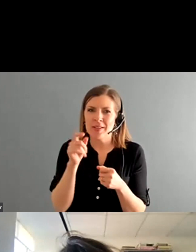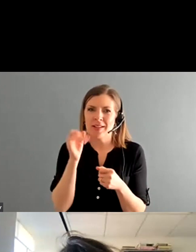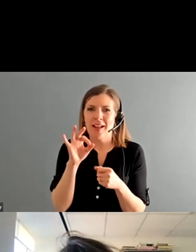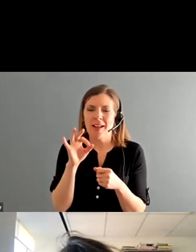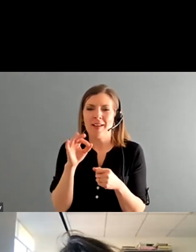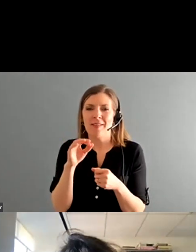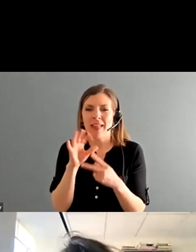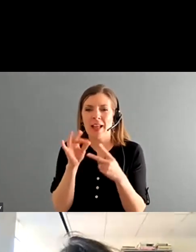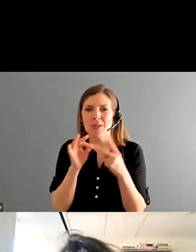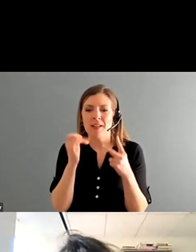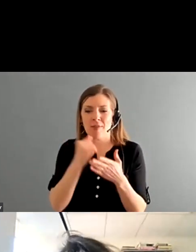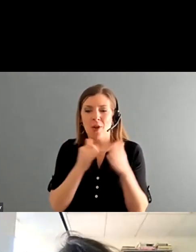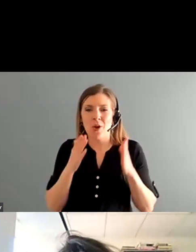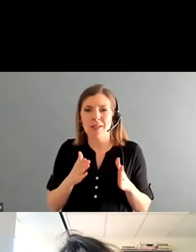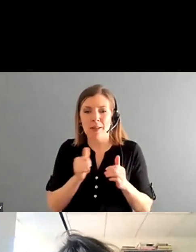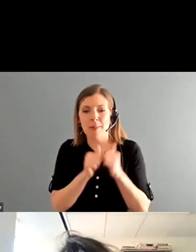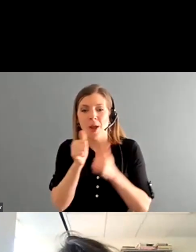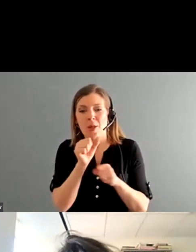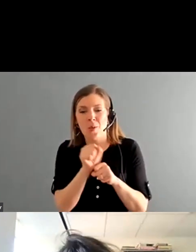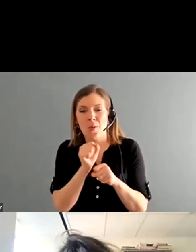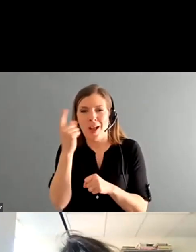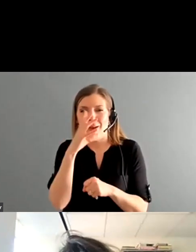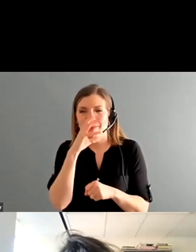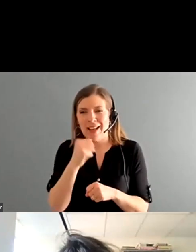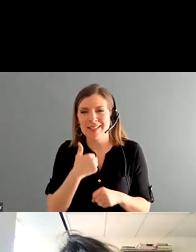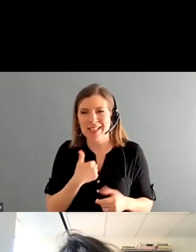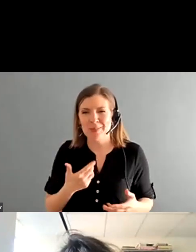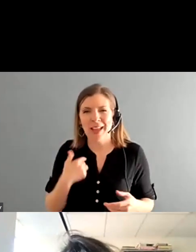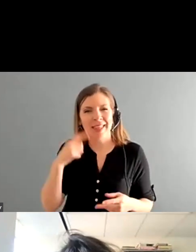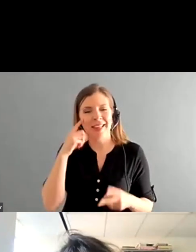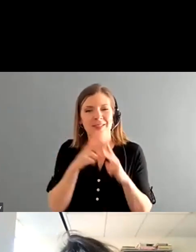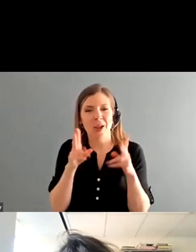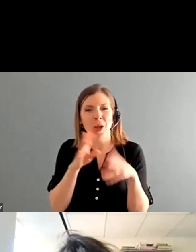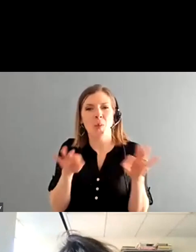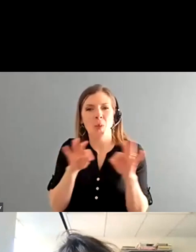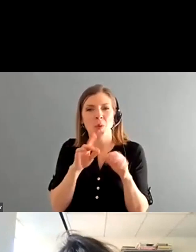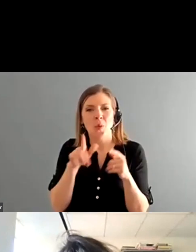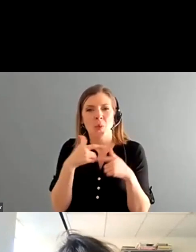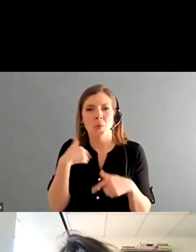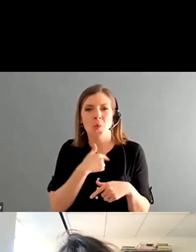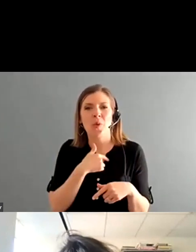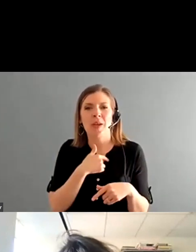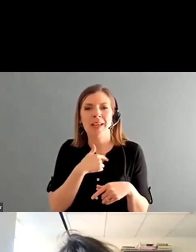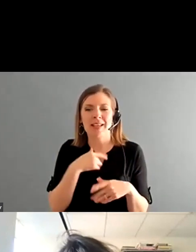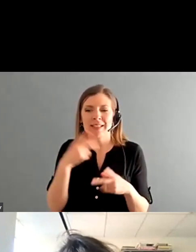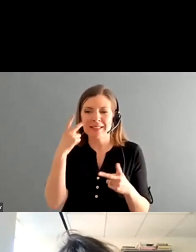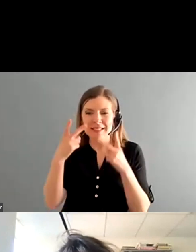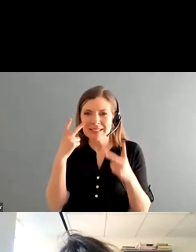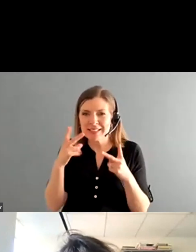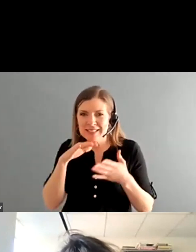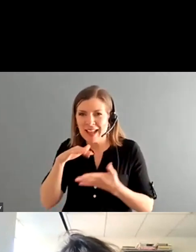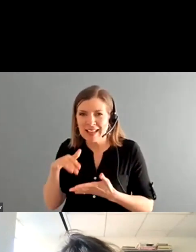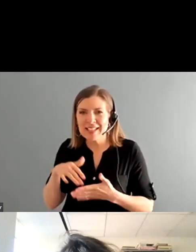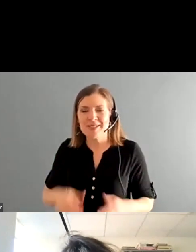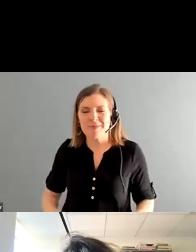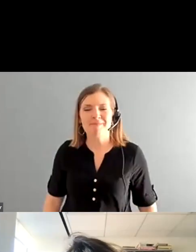of the artist beyond the work is one that always fascinates me. Yeah. I think it's very important when we analyze this material and we study this material.